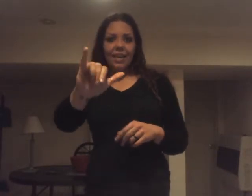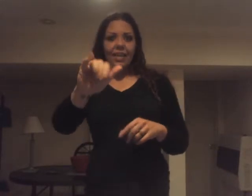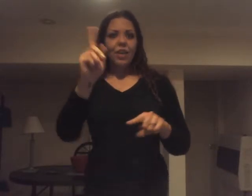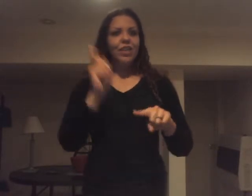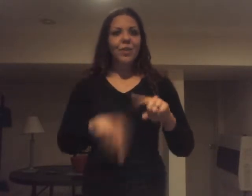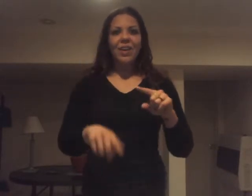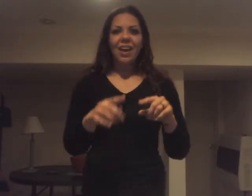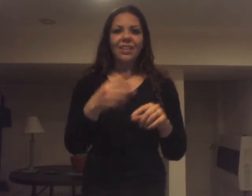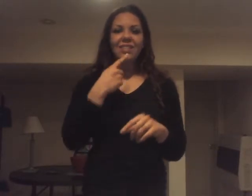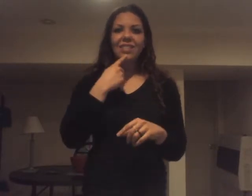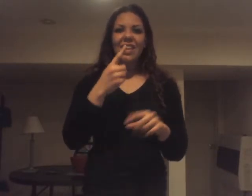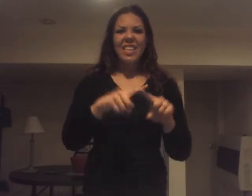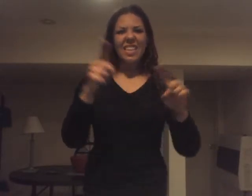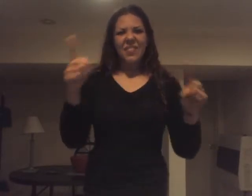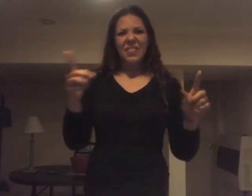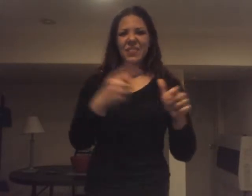take of sex drive.